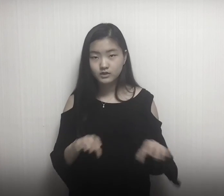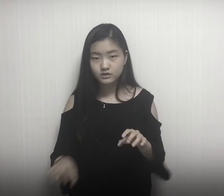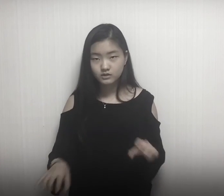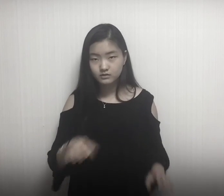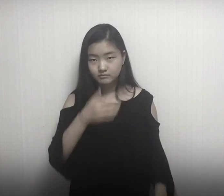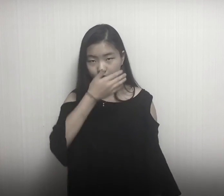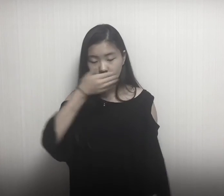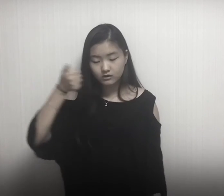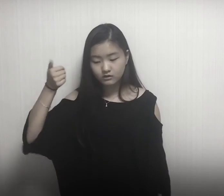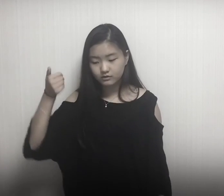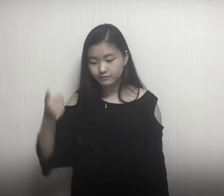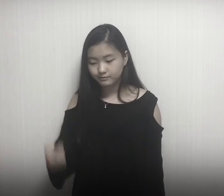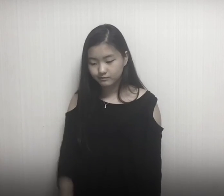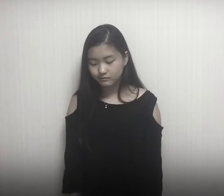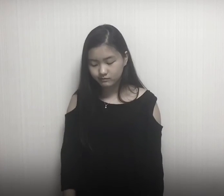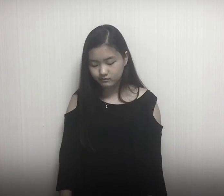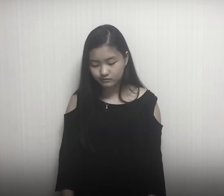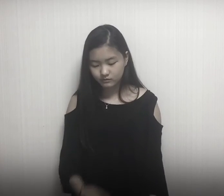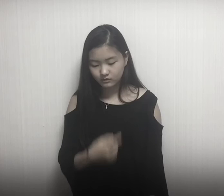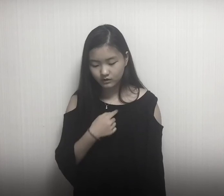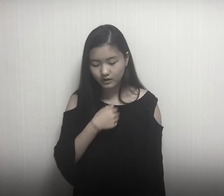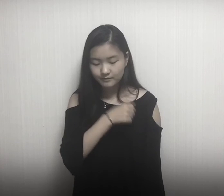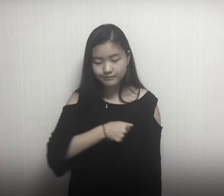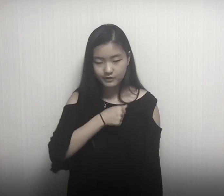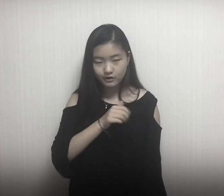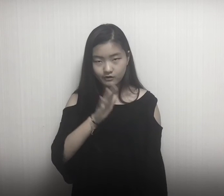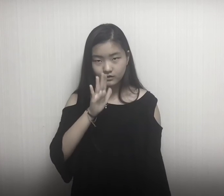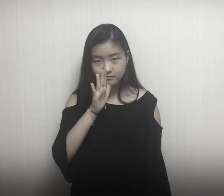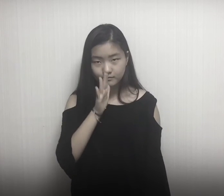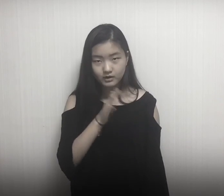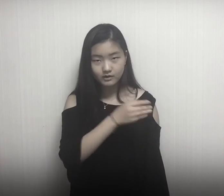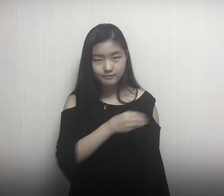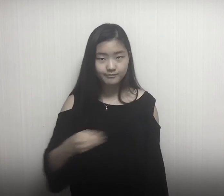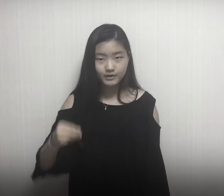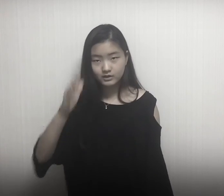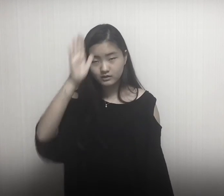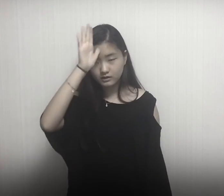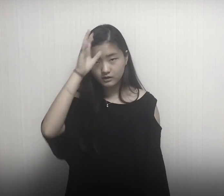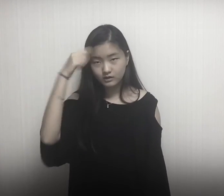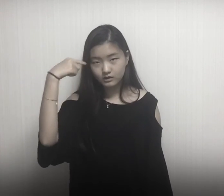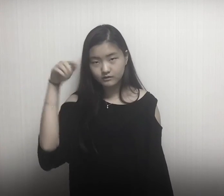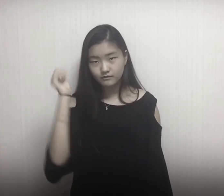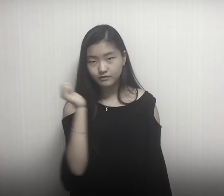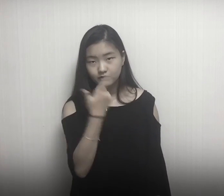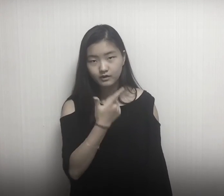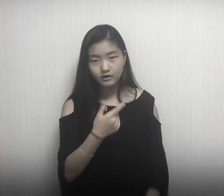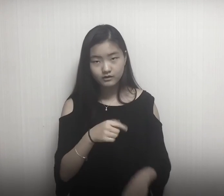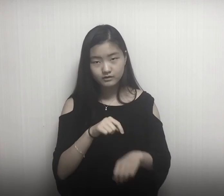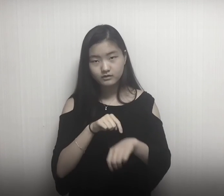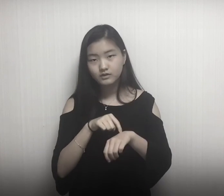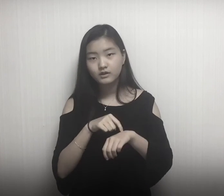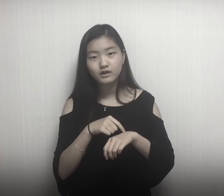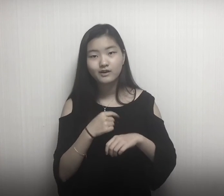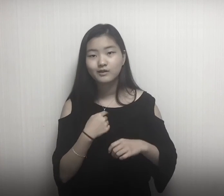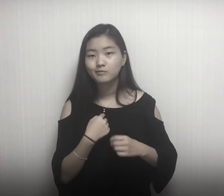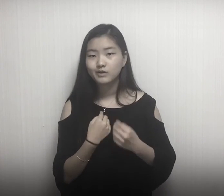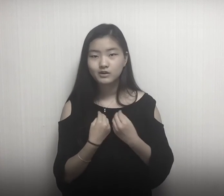done better I'm sorry mom and dad dad For all the time I